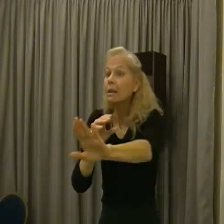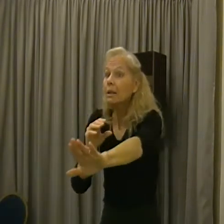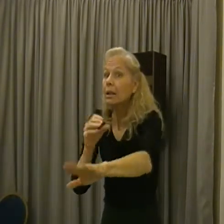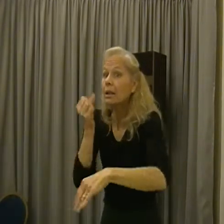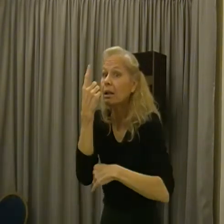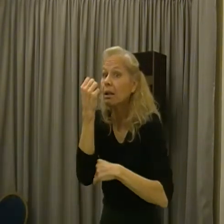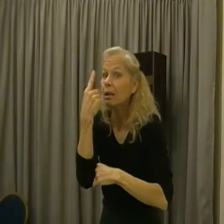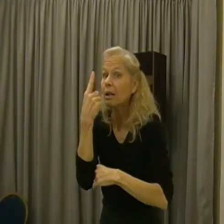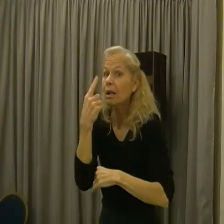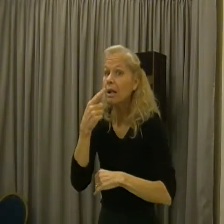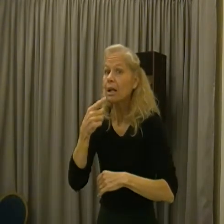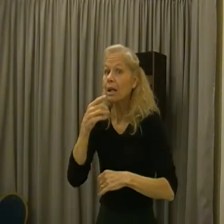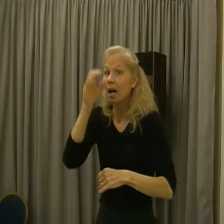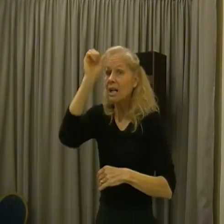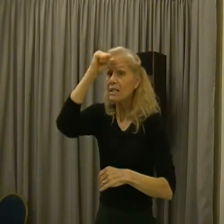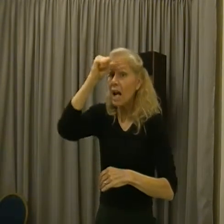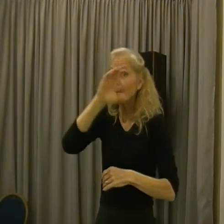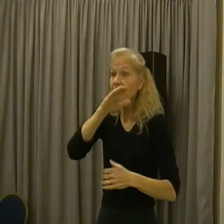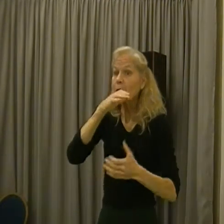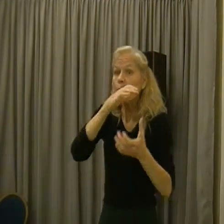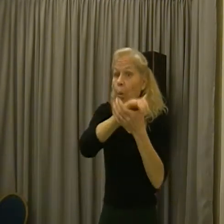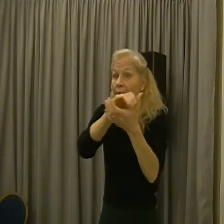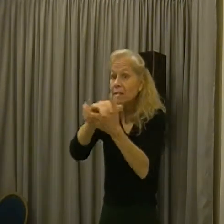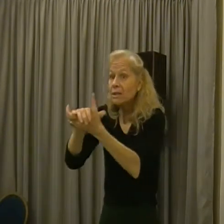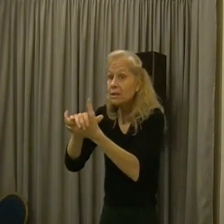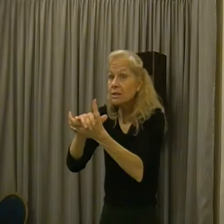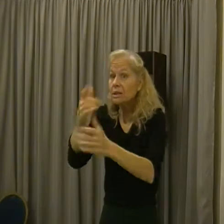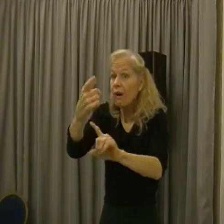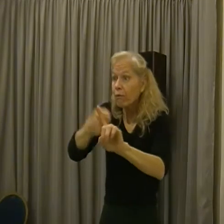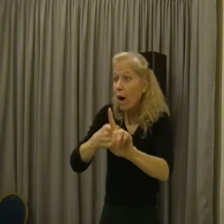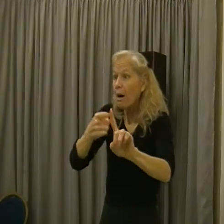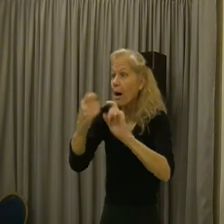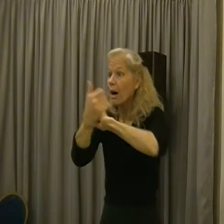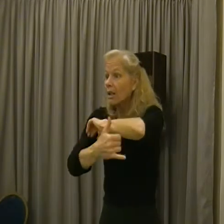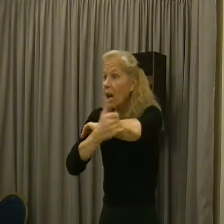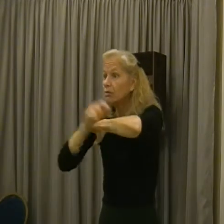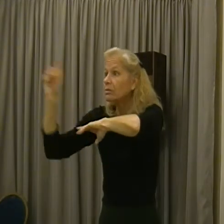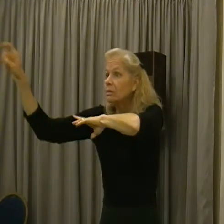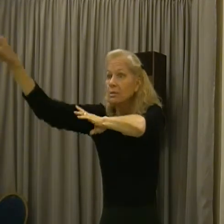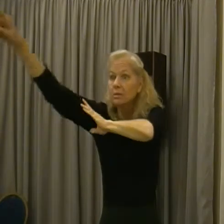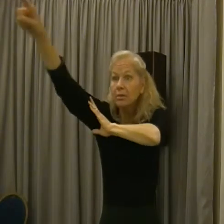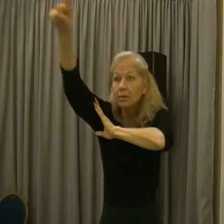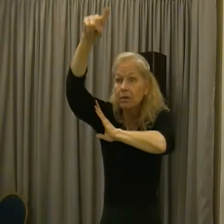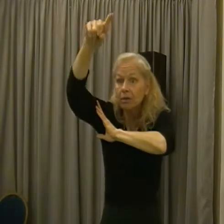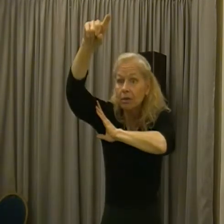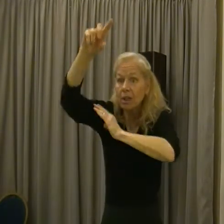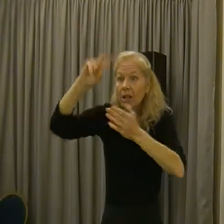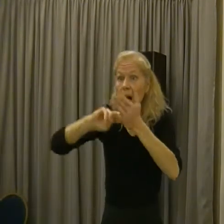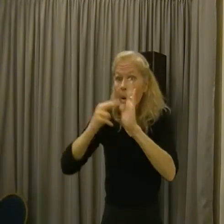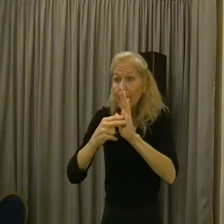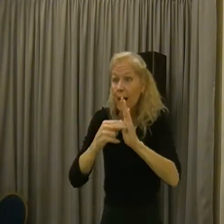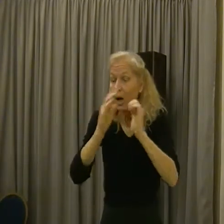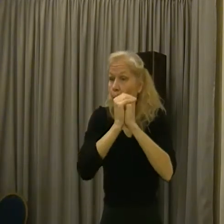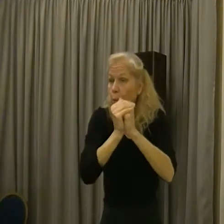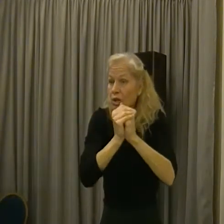gods. It has the same riches and the same wealth. But what now? He's looking at it. It's my riches and my